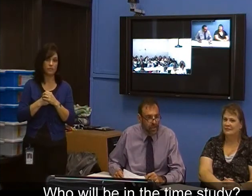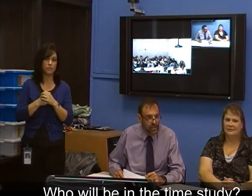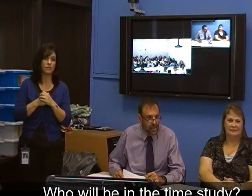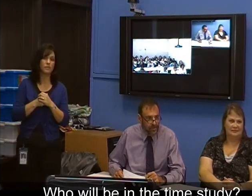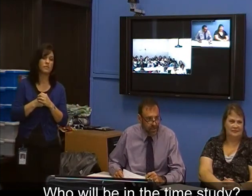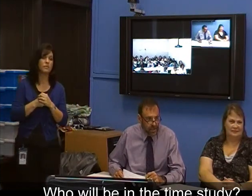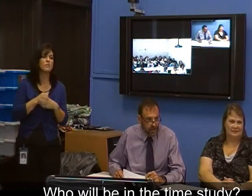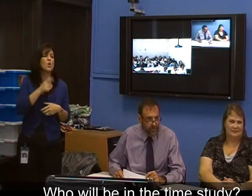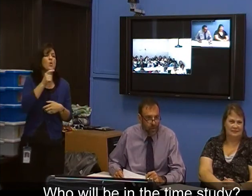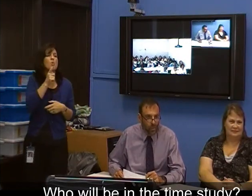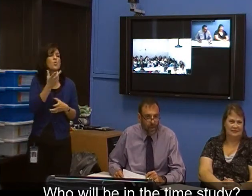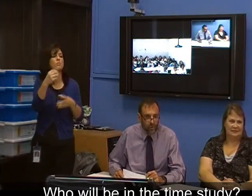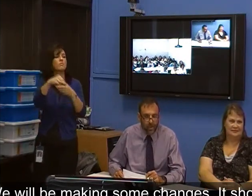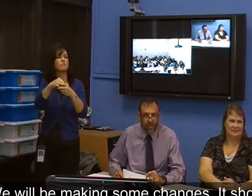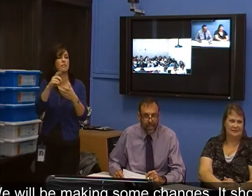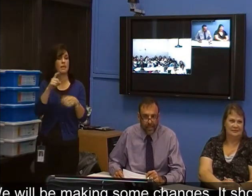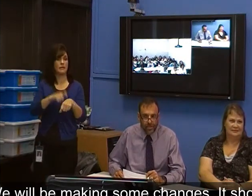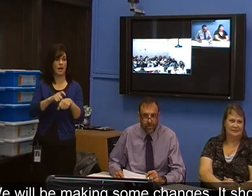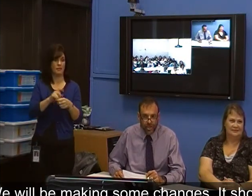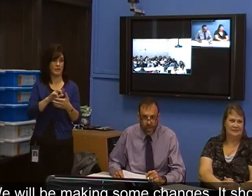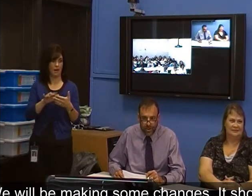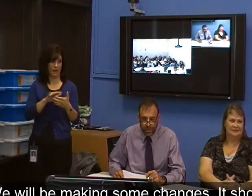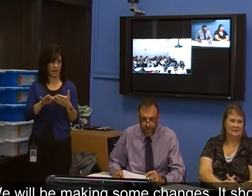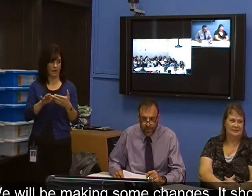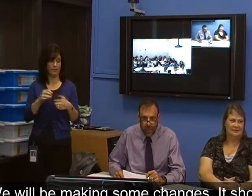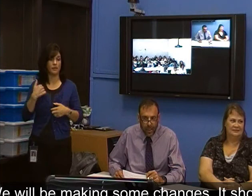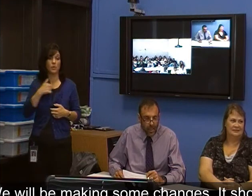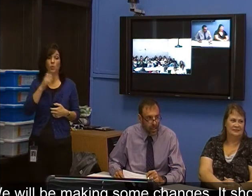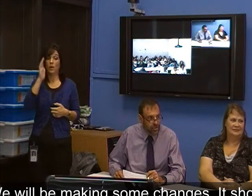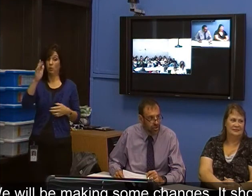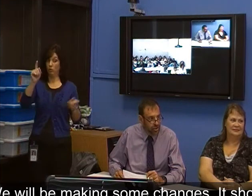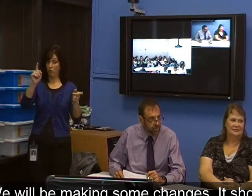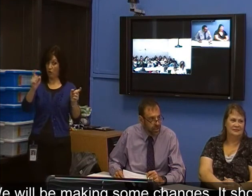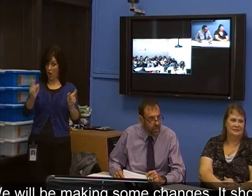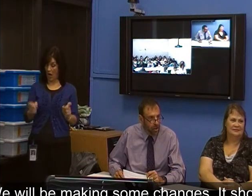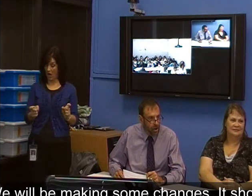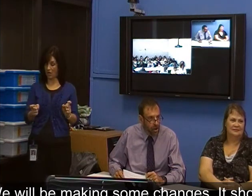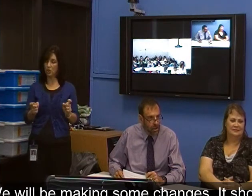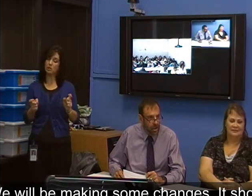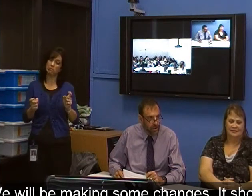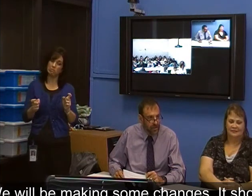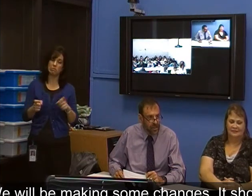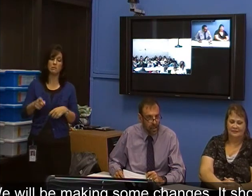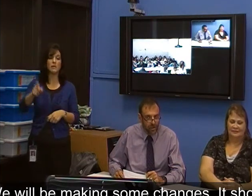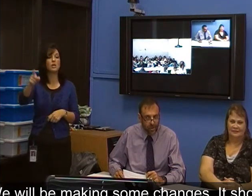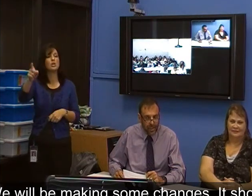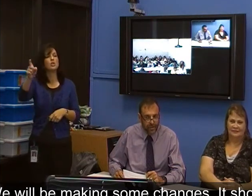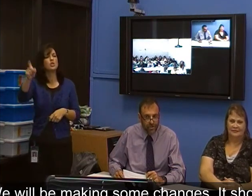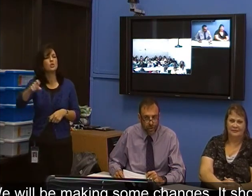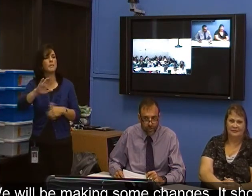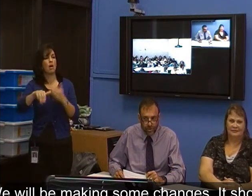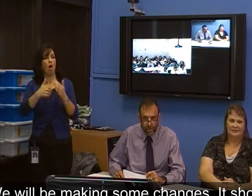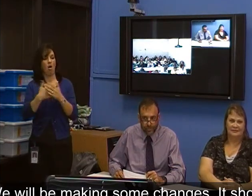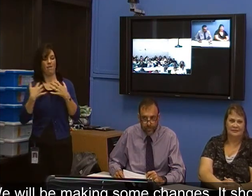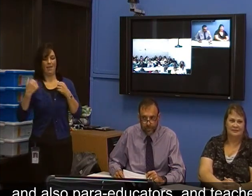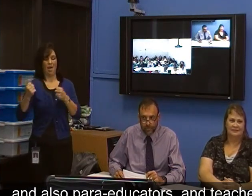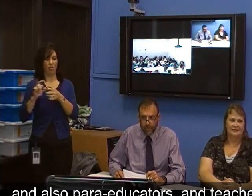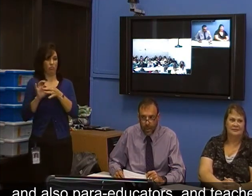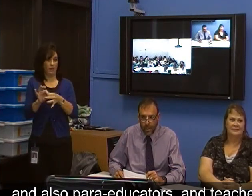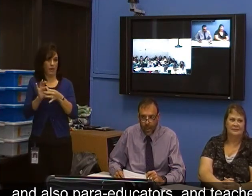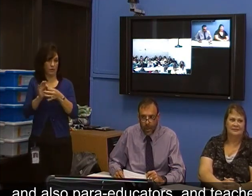Who will be in the Timestudy? We will be making some changes. It should be all of the health-related